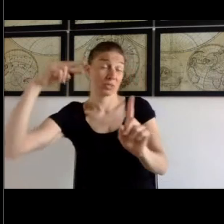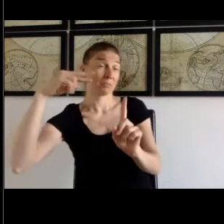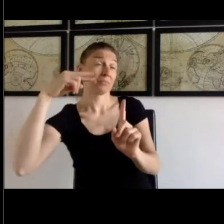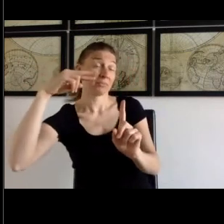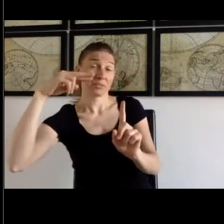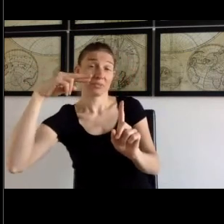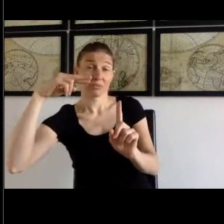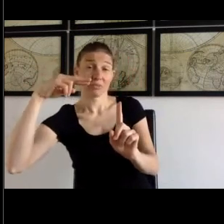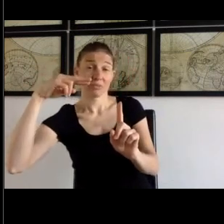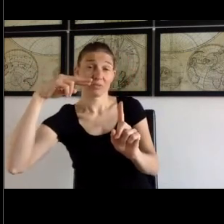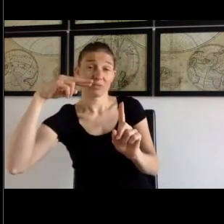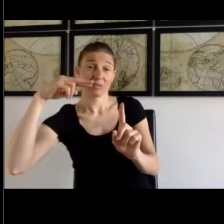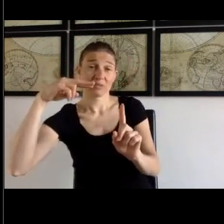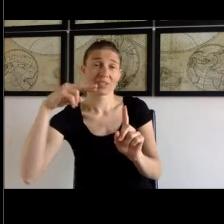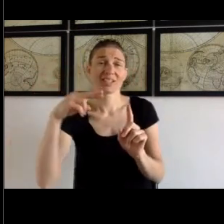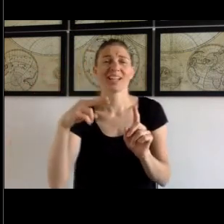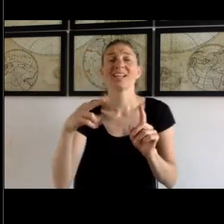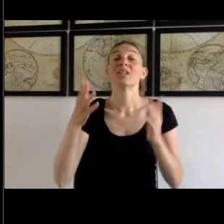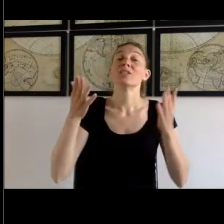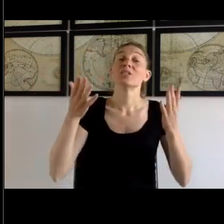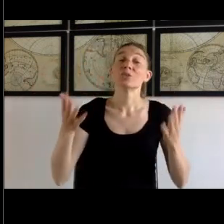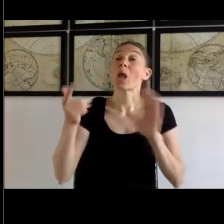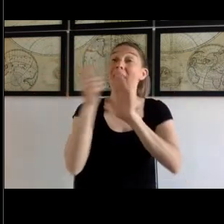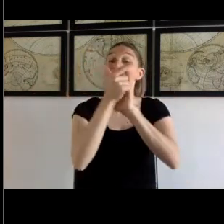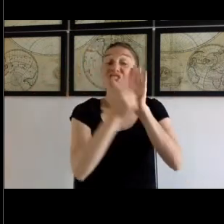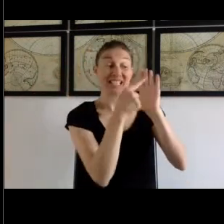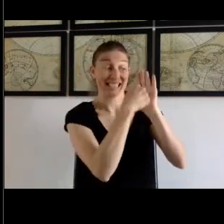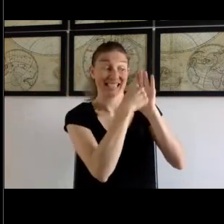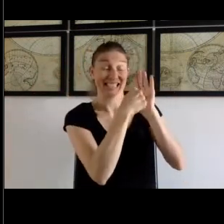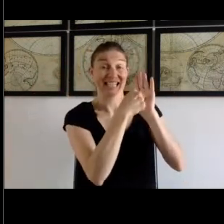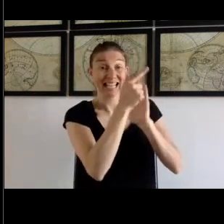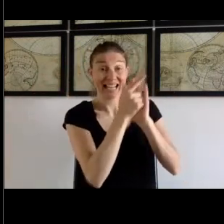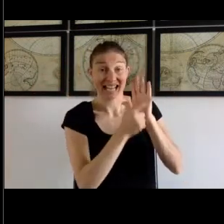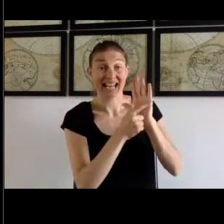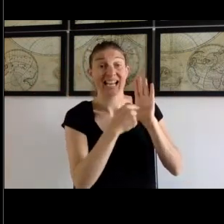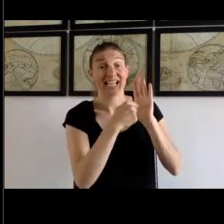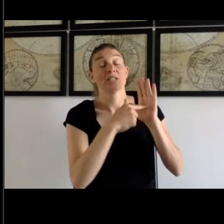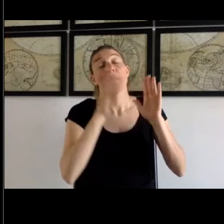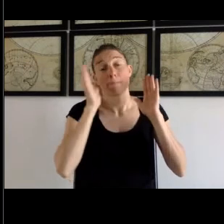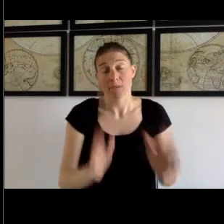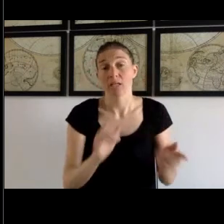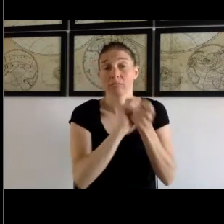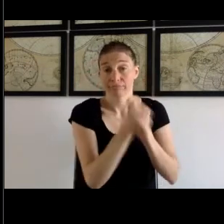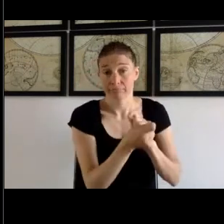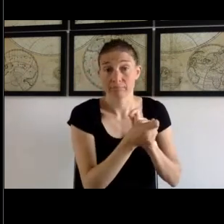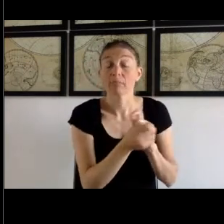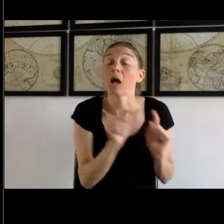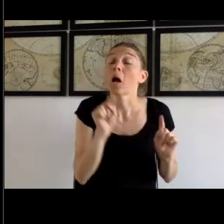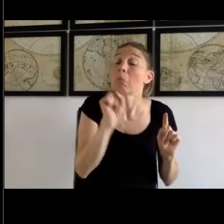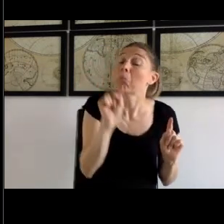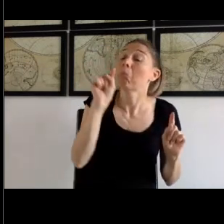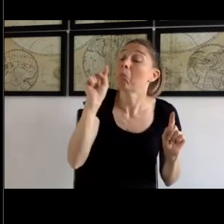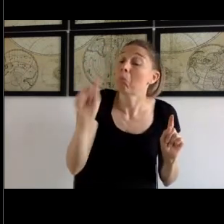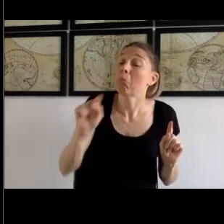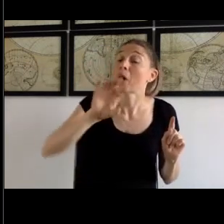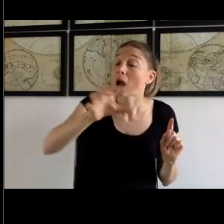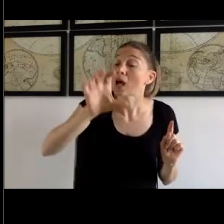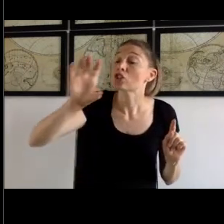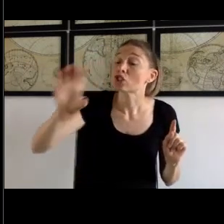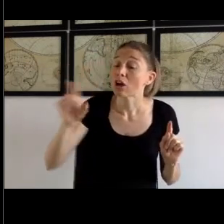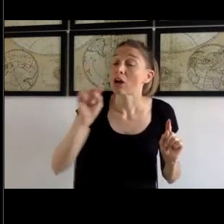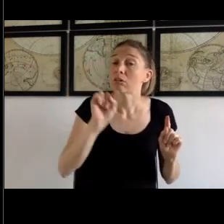change definition in the legislation, because this happen only in some country, frequently country